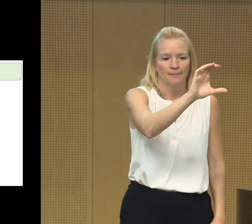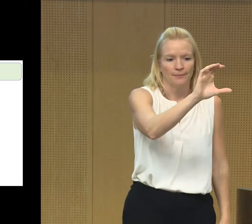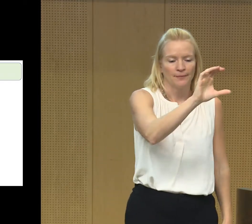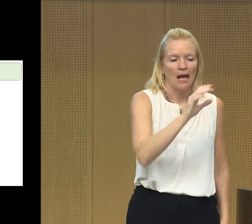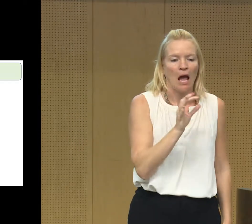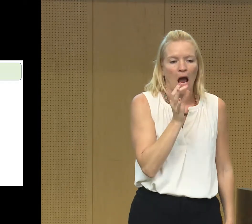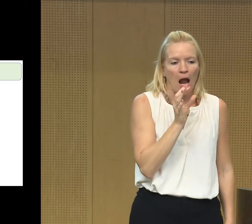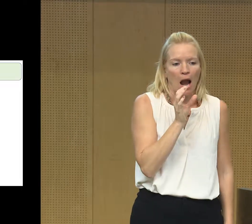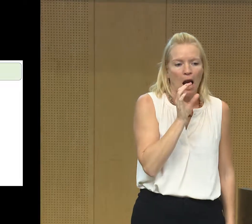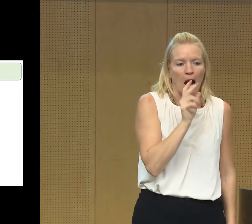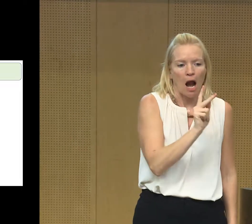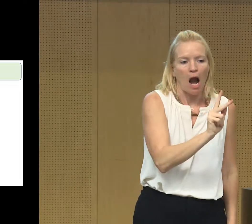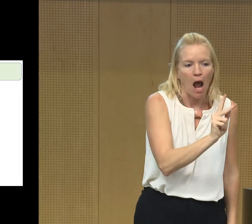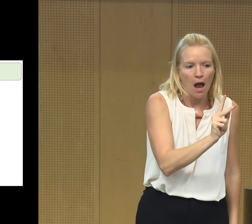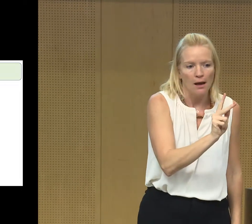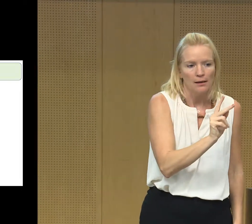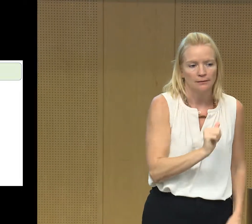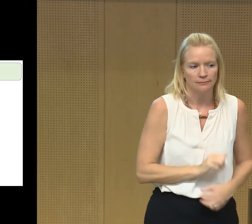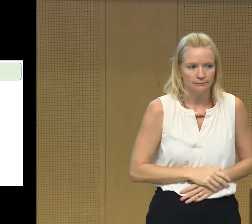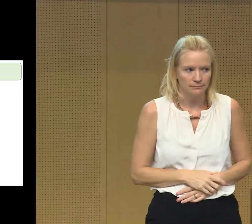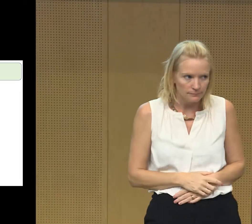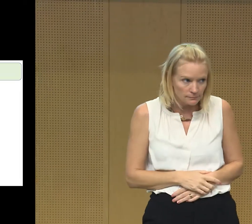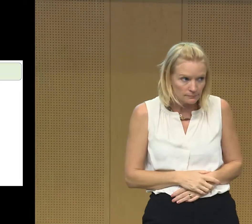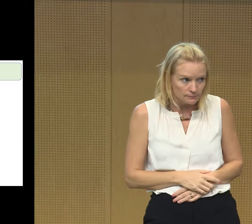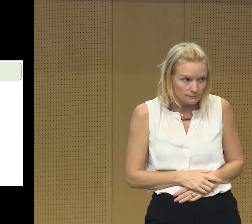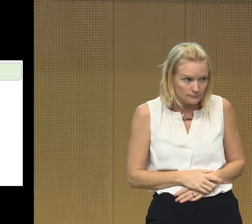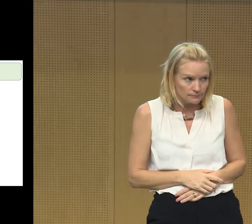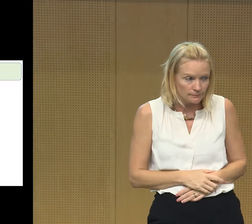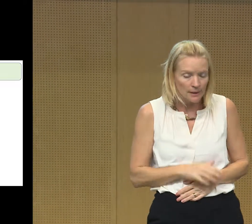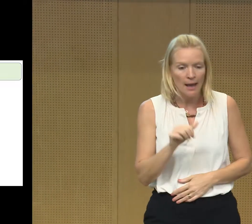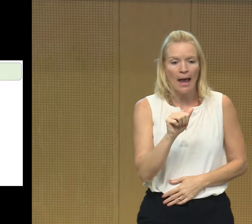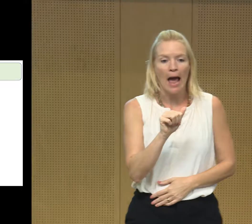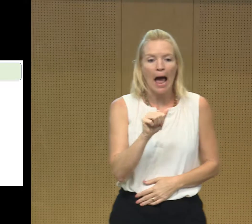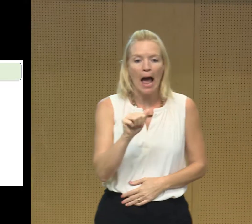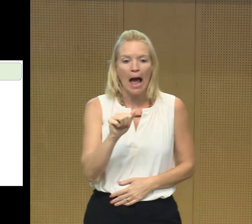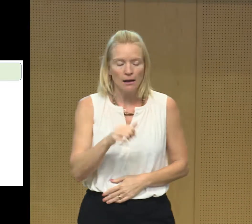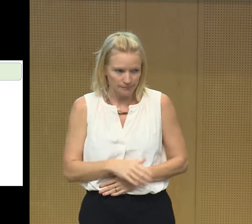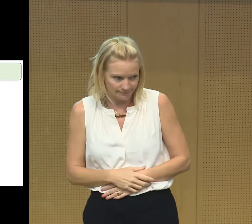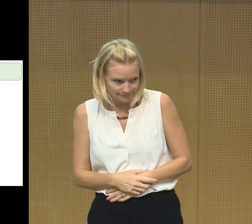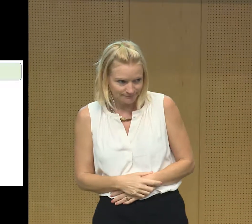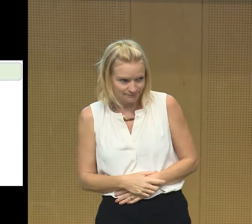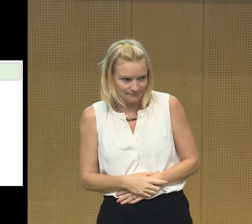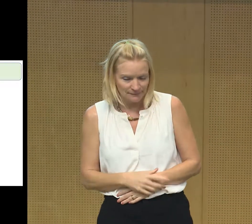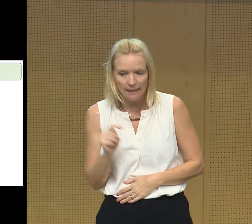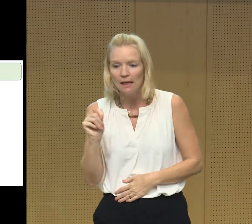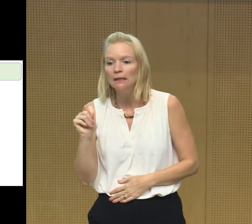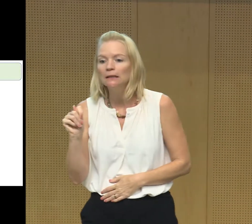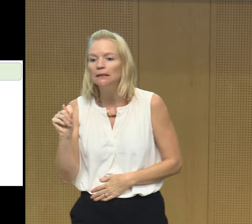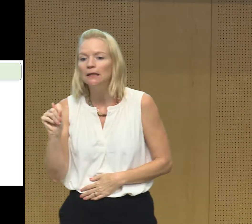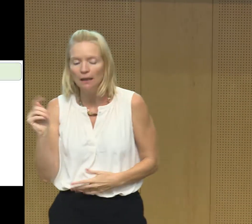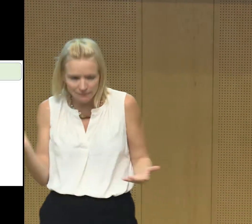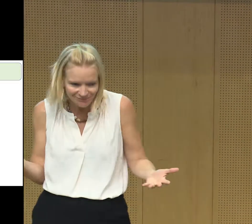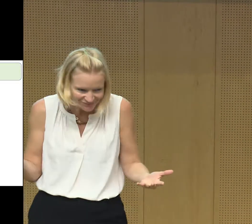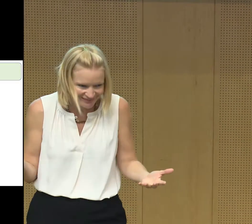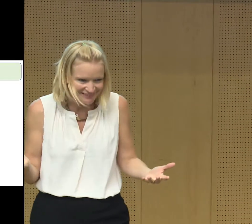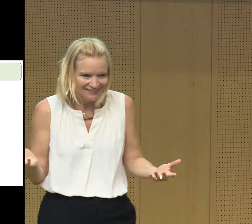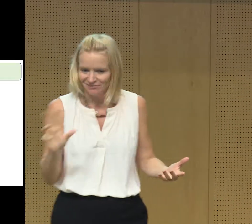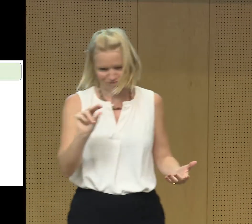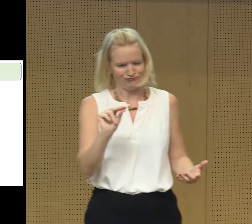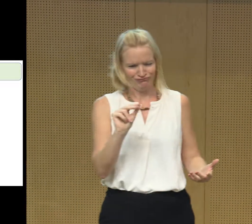Like if I say the word cat, I say the k sound, a, t.